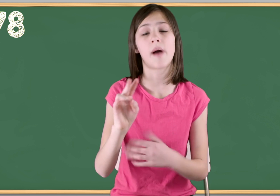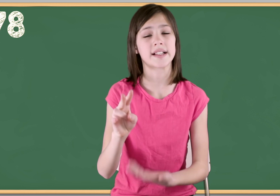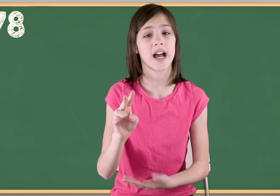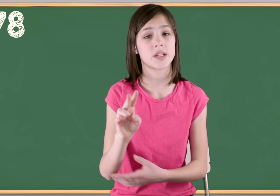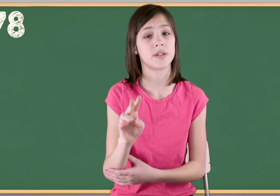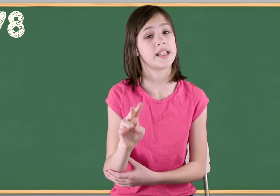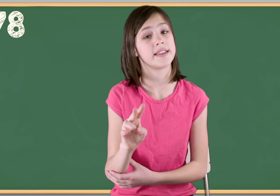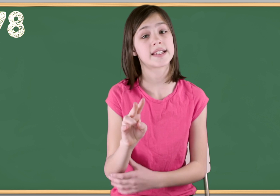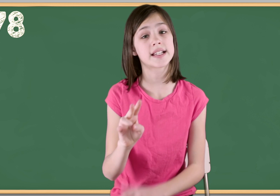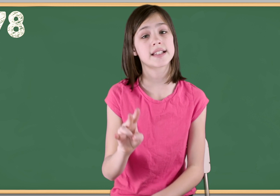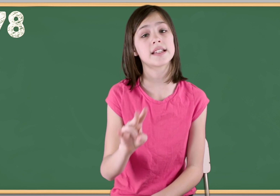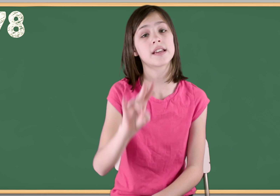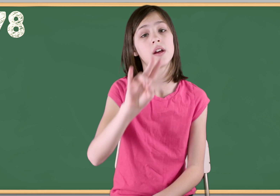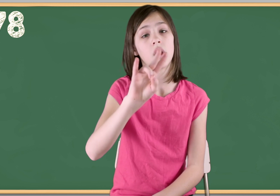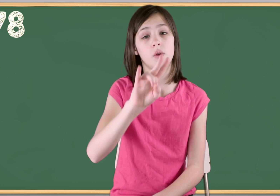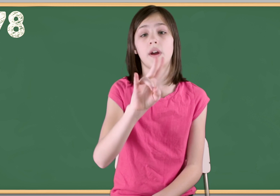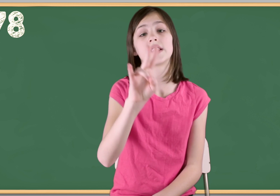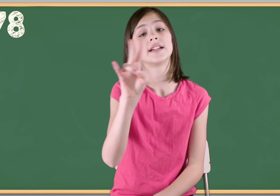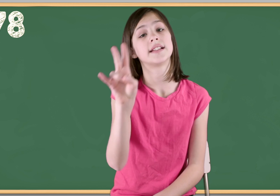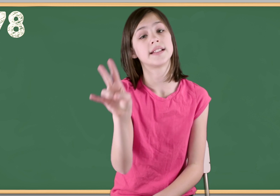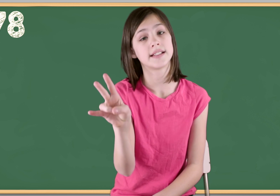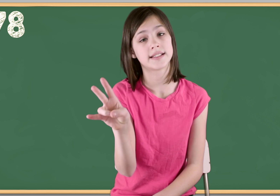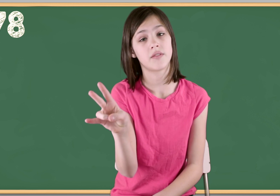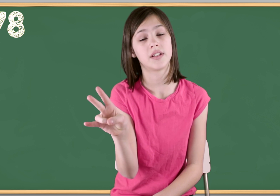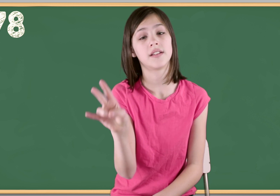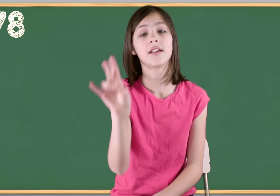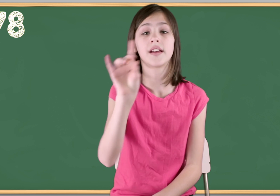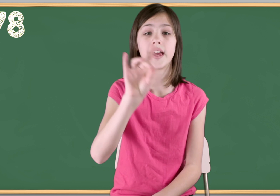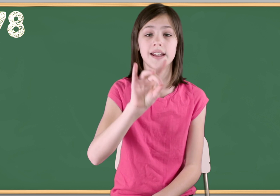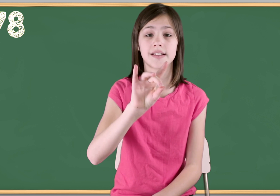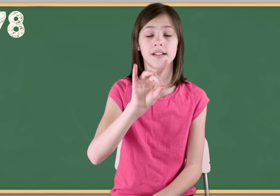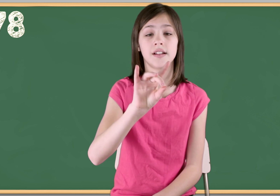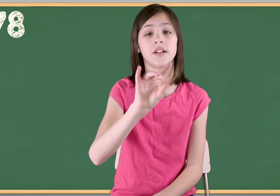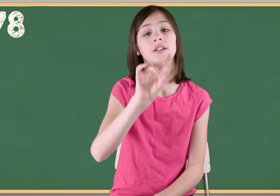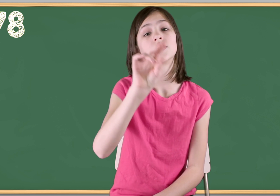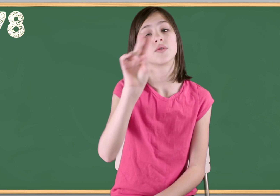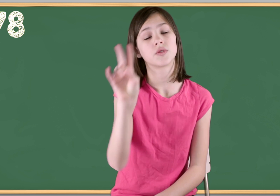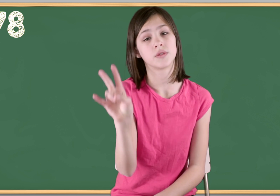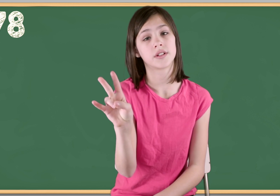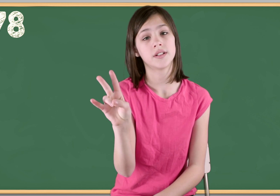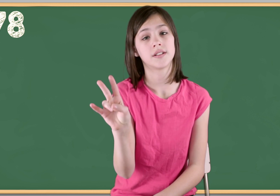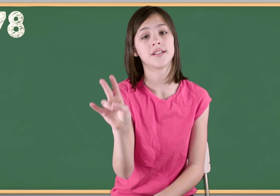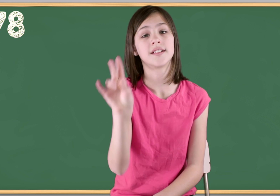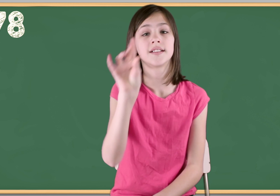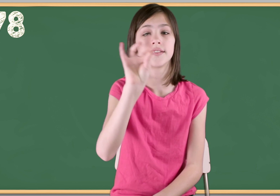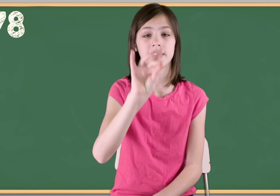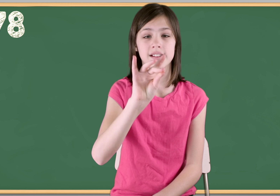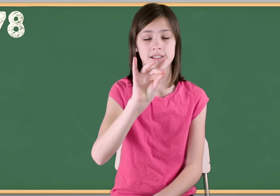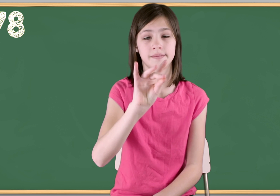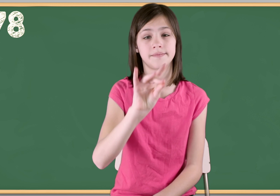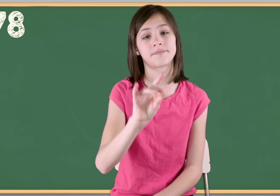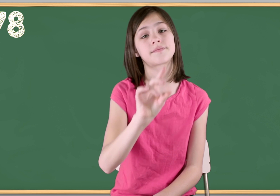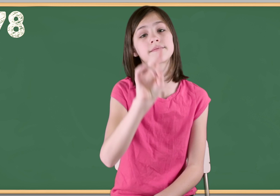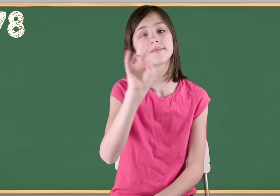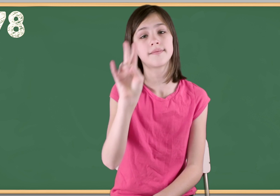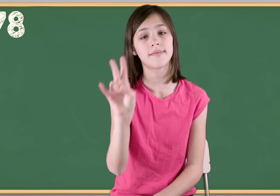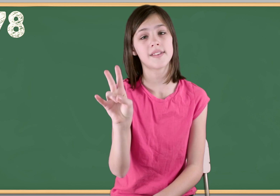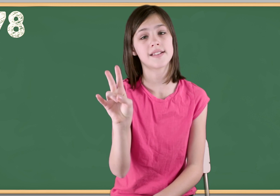to as we did in the 60s. We went 7, 8, so shoulder to face,